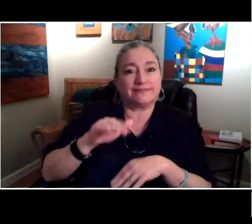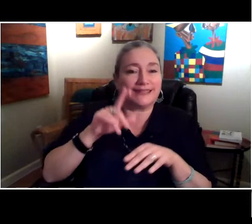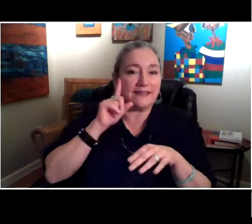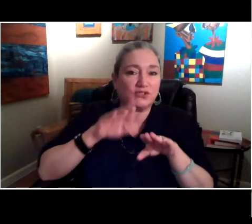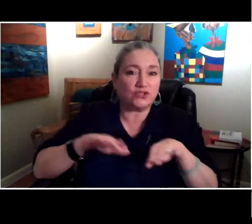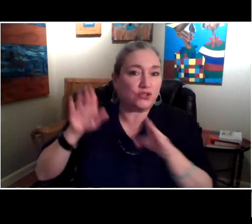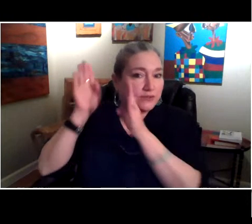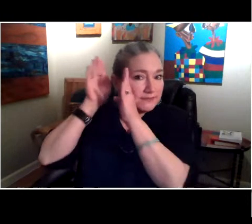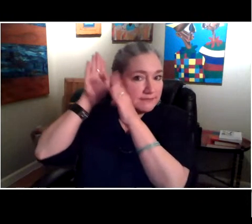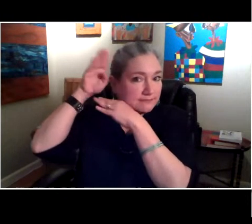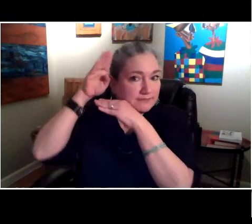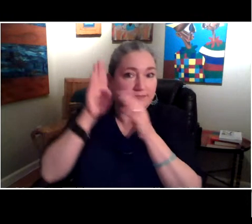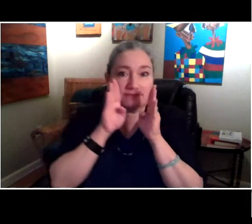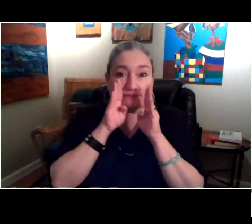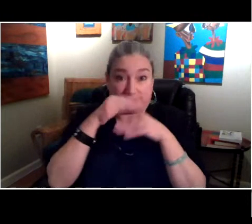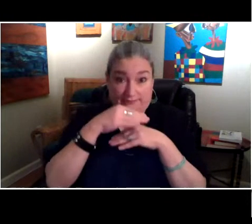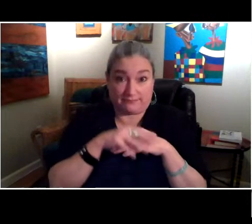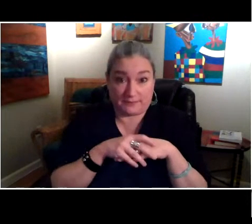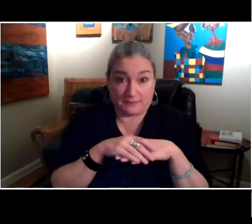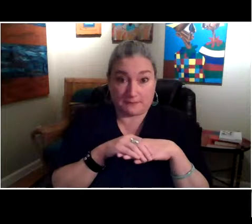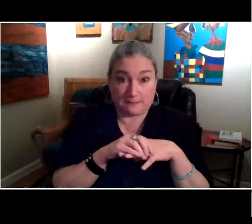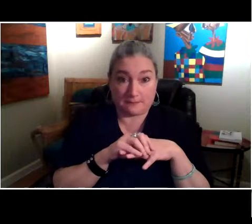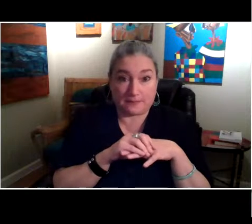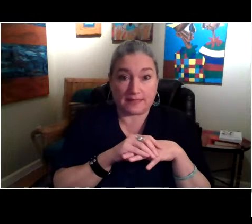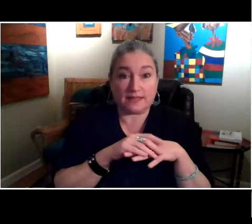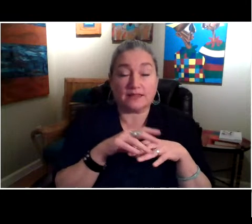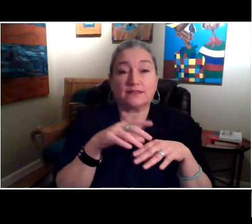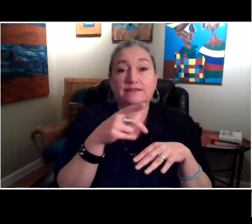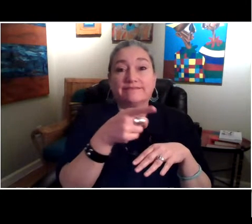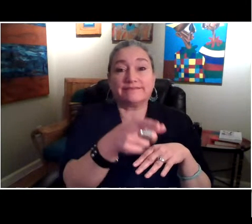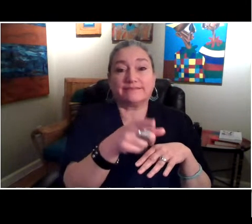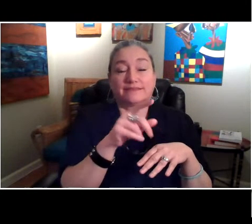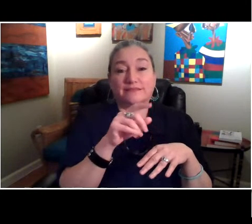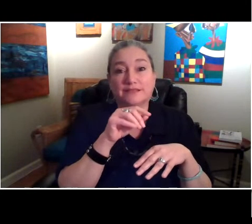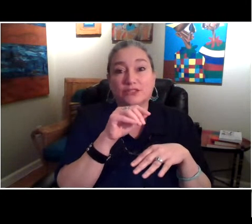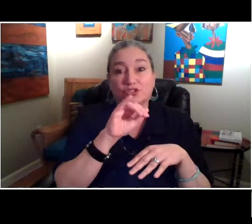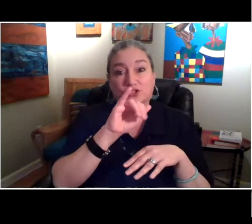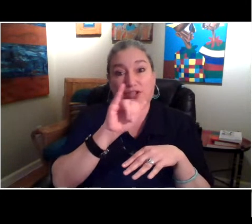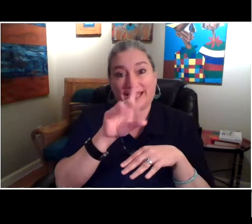was a hyperfocus on children's hearing and speech.